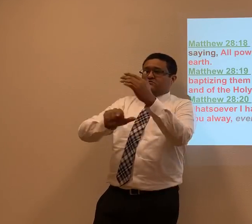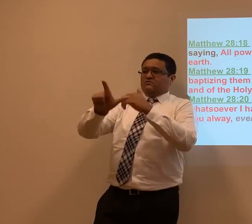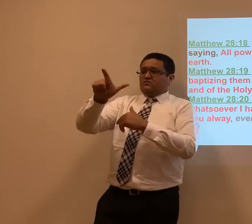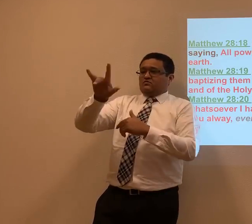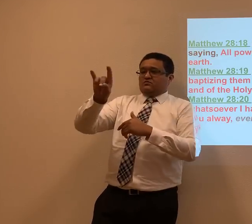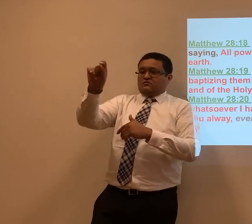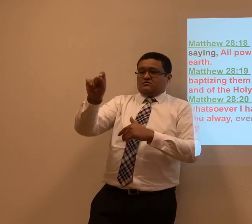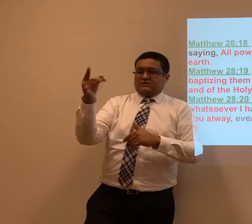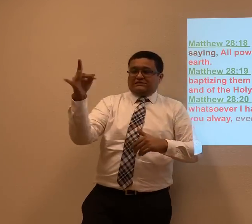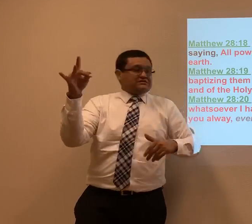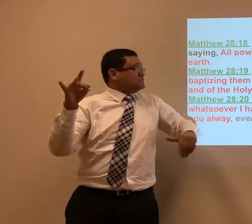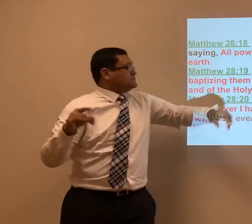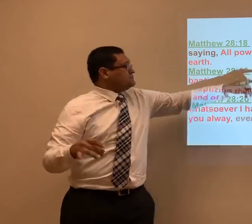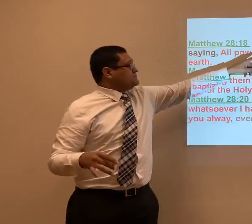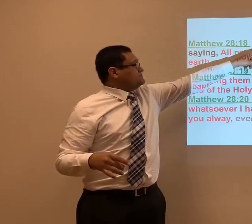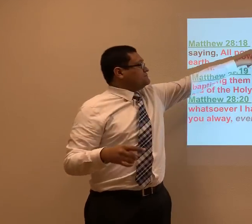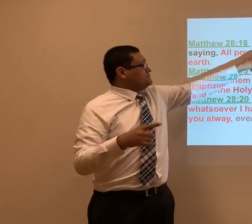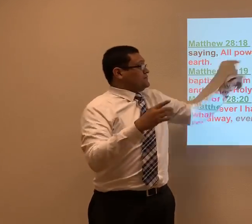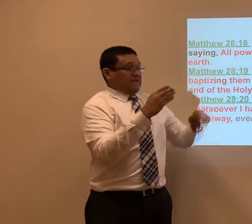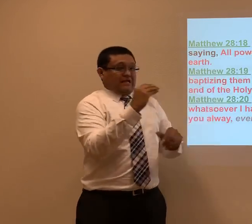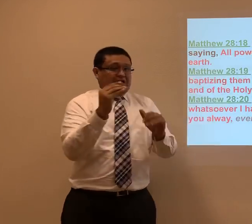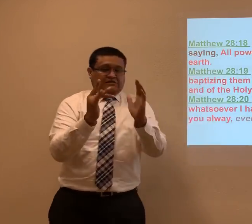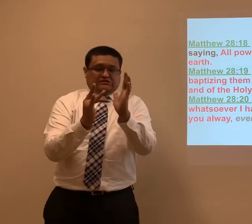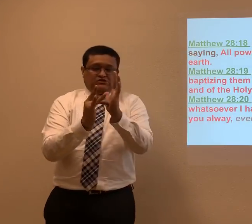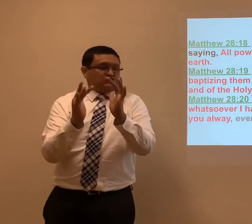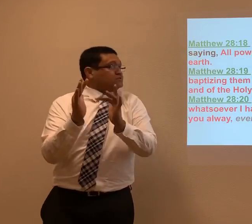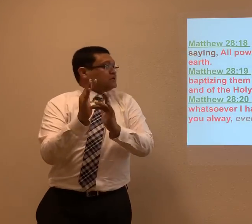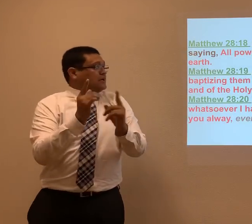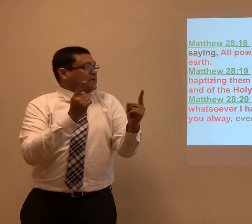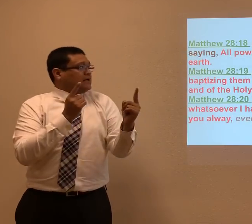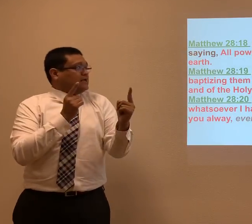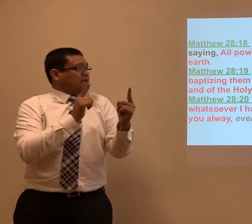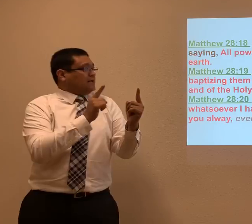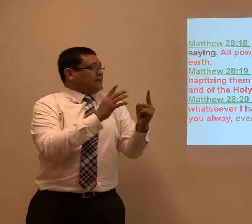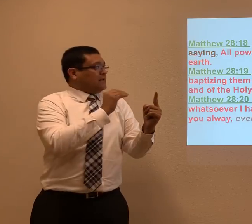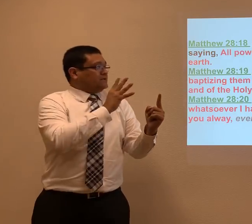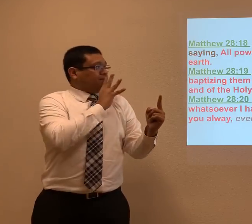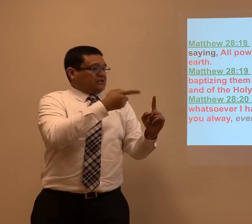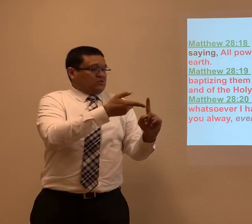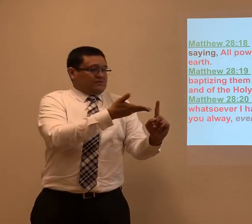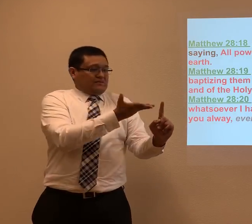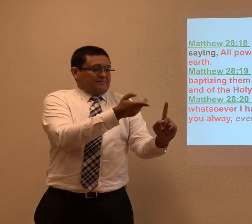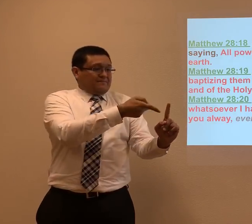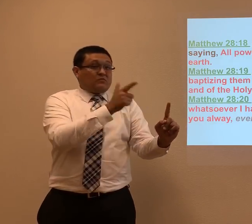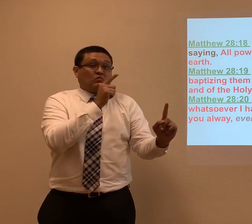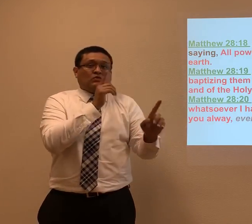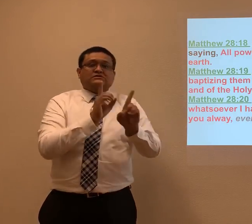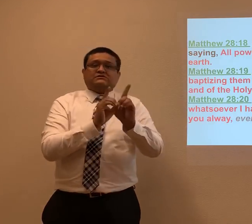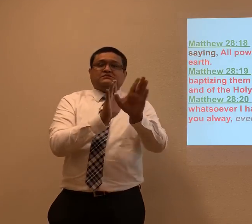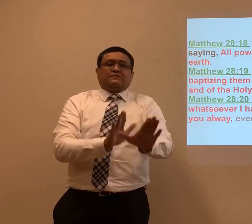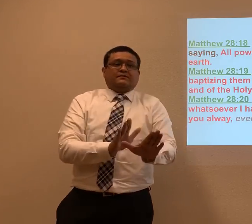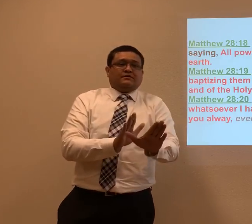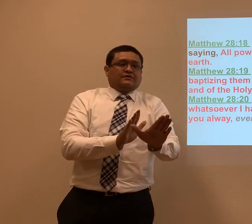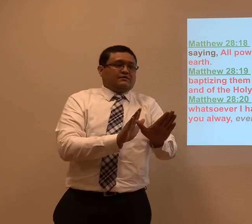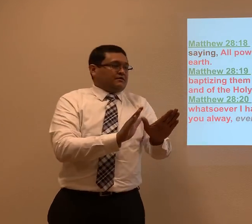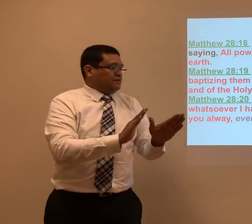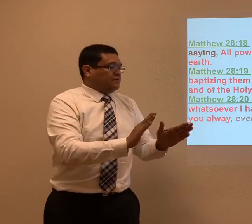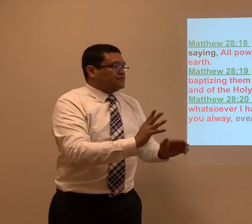Matthew 28, verse 18 says, and Jesus came and spake unto them, saying, and this is to